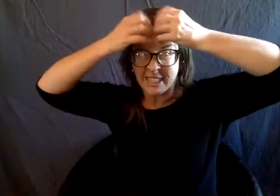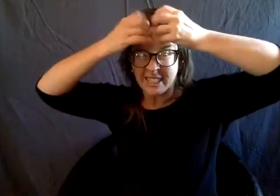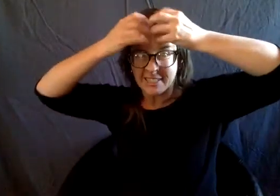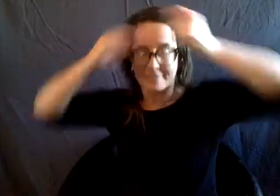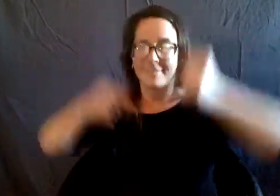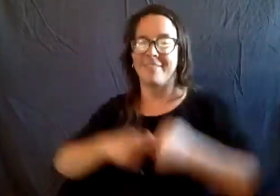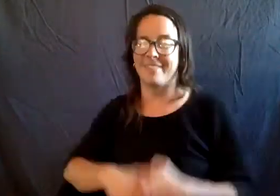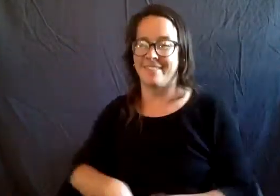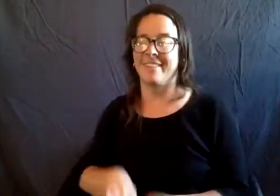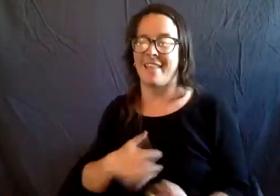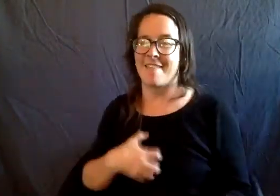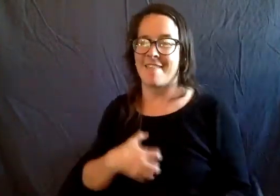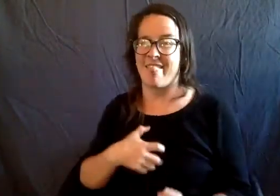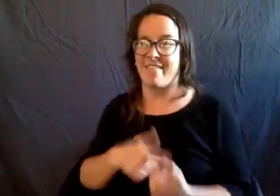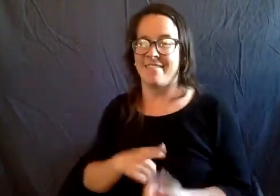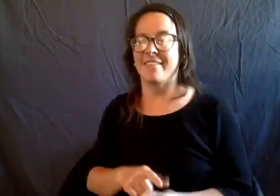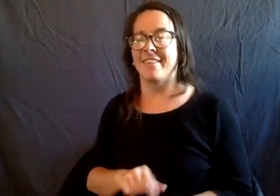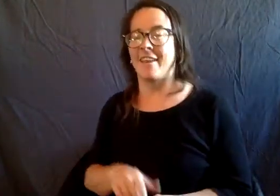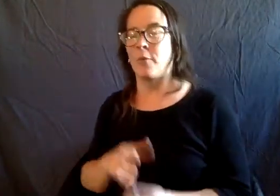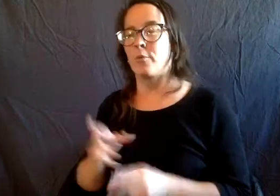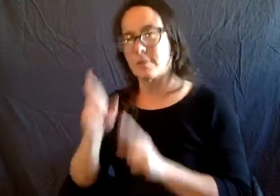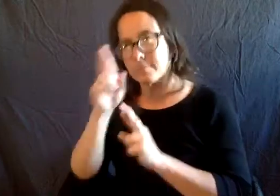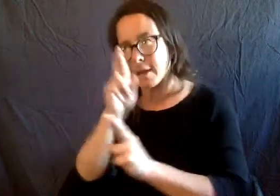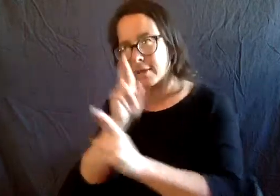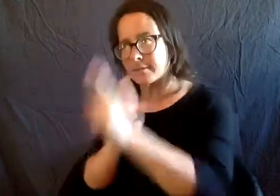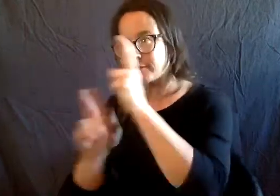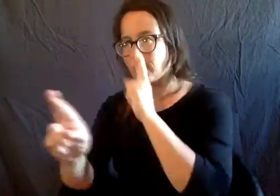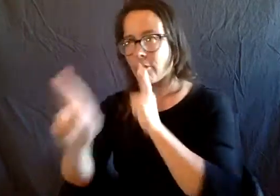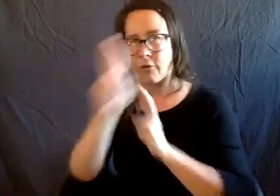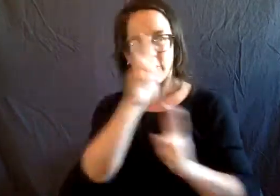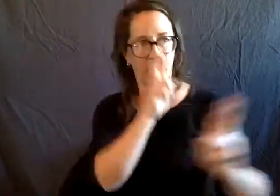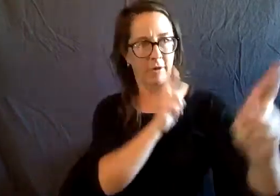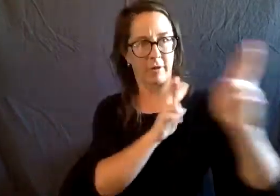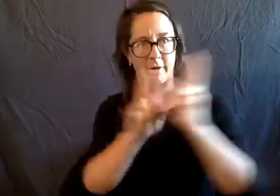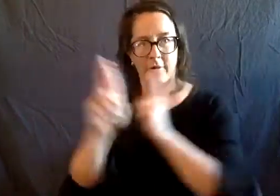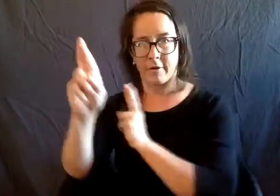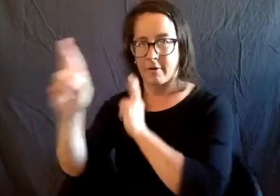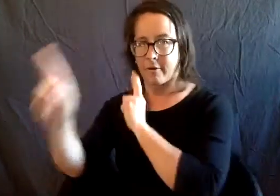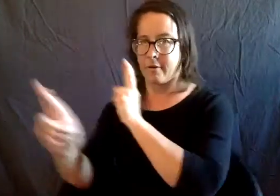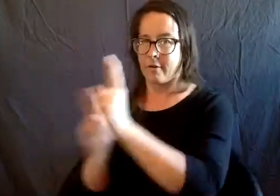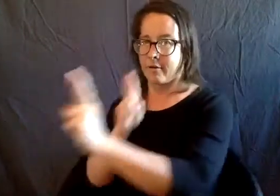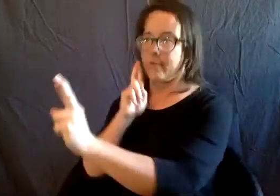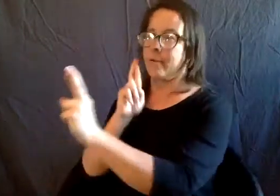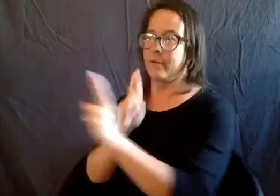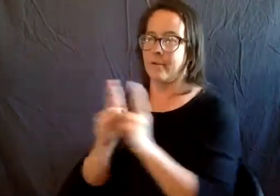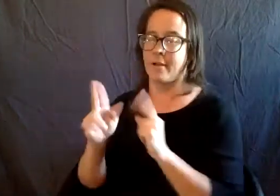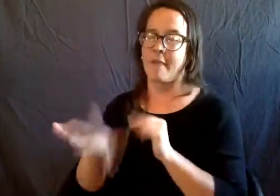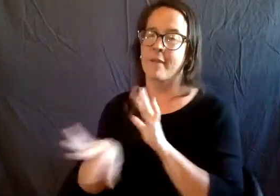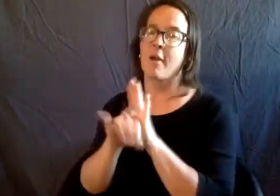Pastor Recovery talks about we respect each other as we ourselves want to be respected. And as I said before, that's what I